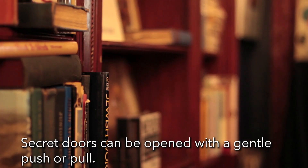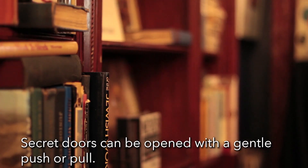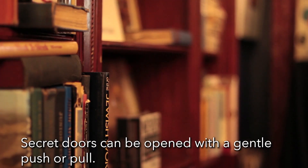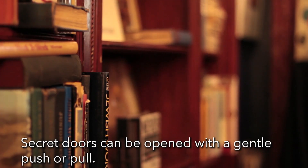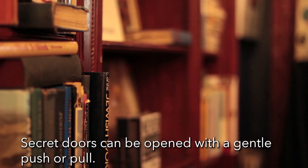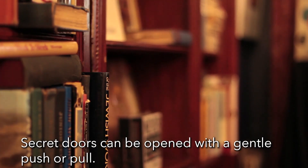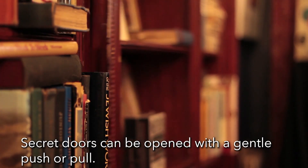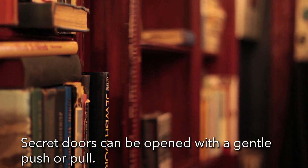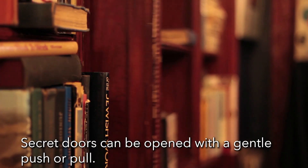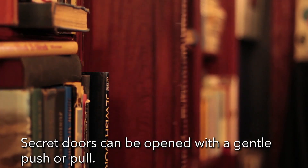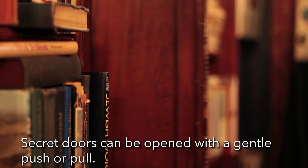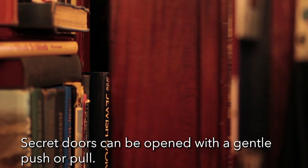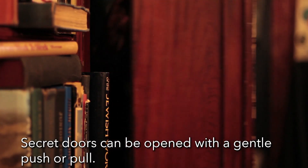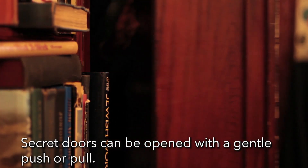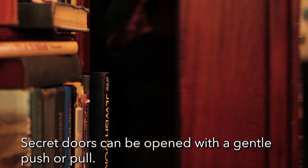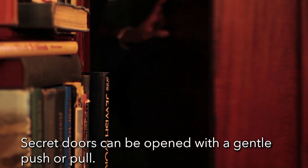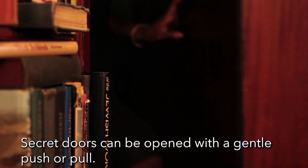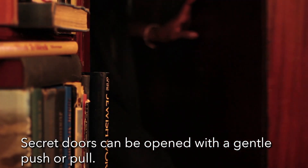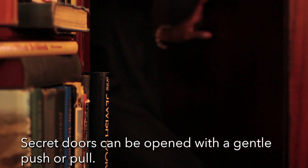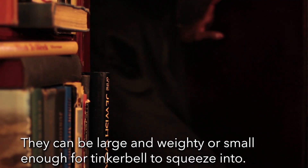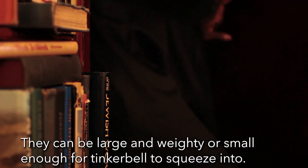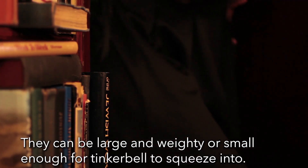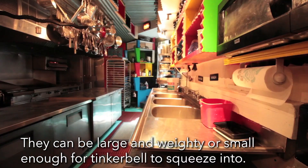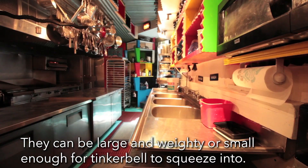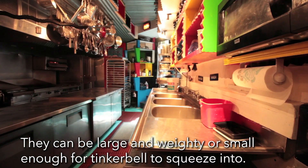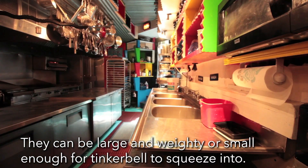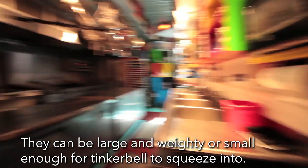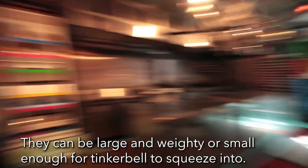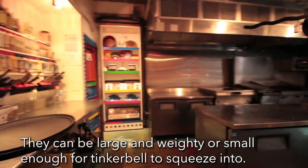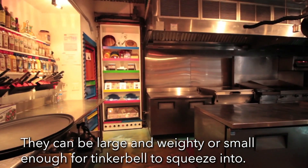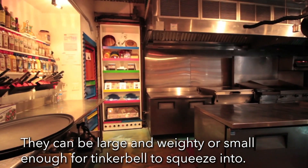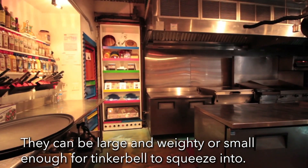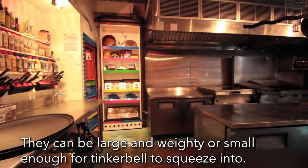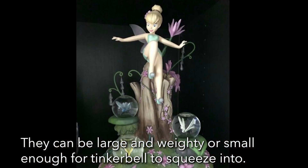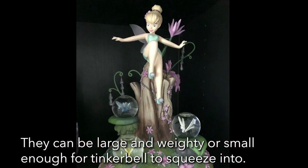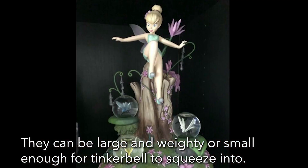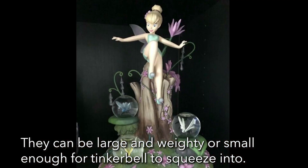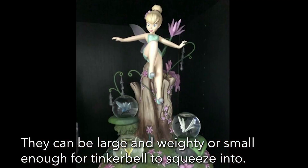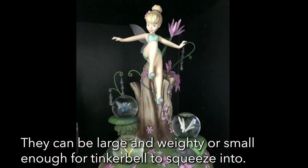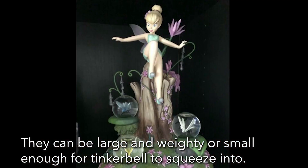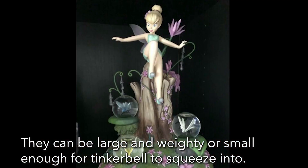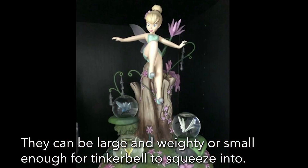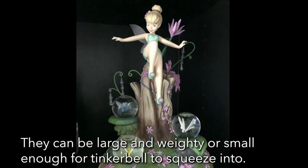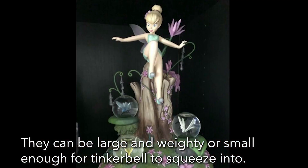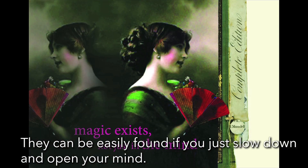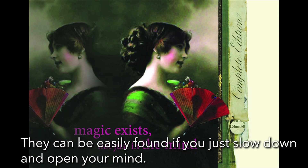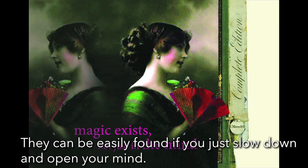can be opened with a gentle push or pull. They can be large and weighty, or small enough for Tinkerbell to squeeze into. They